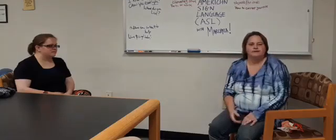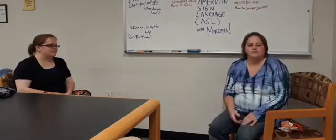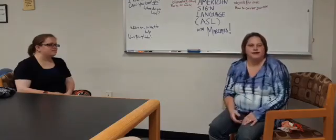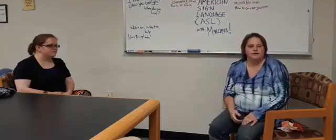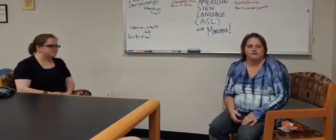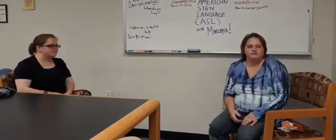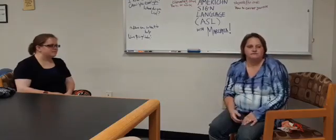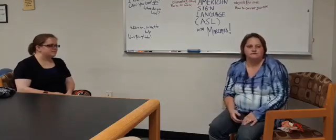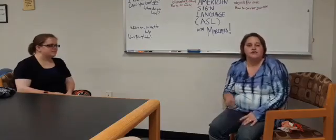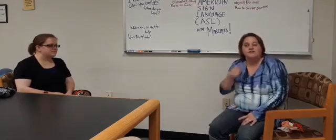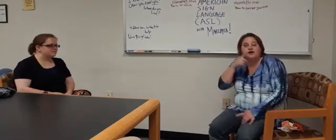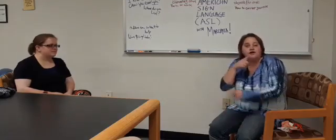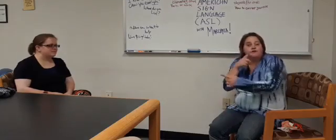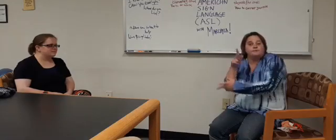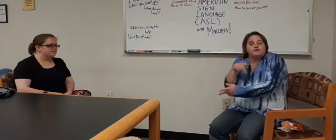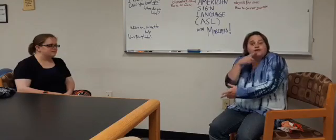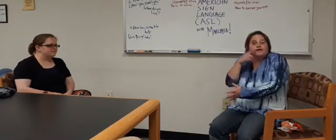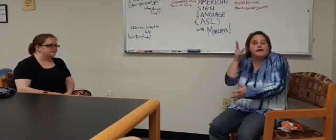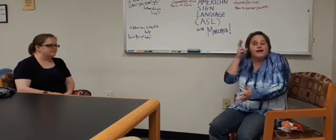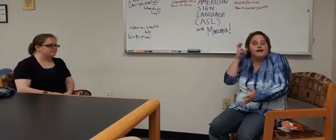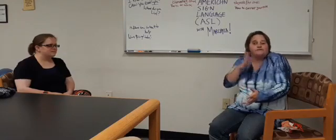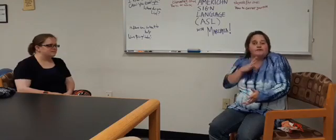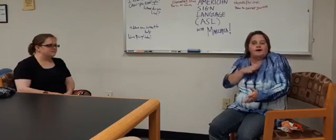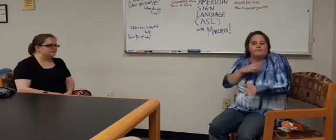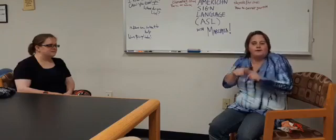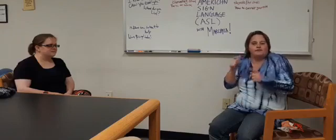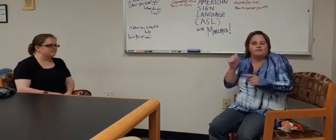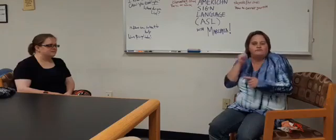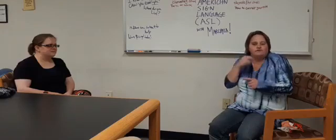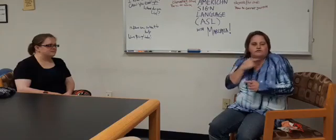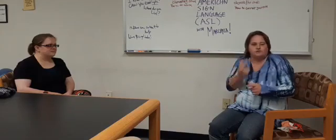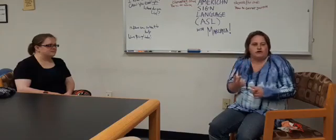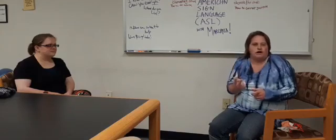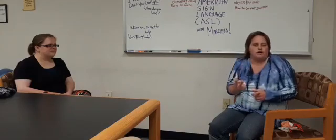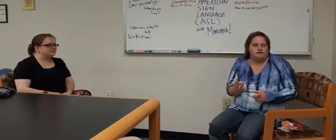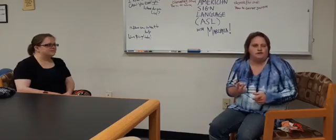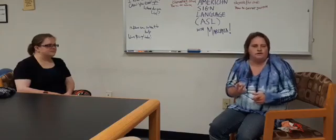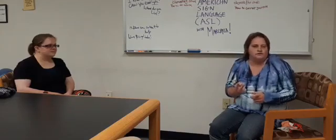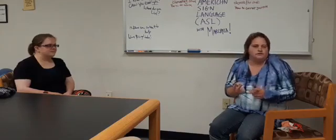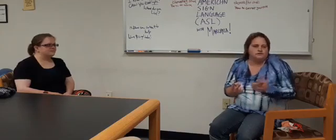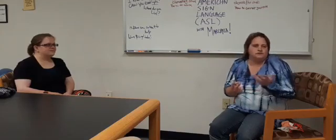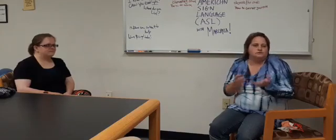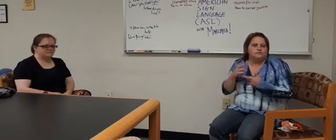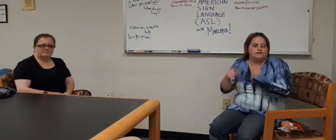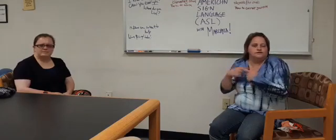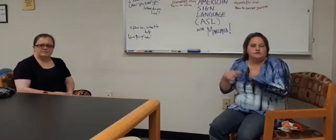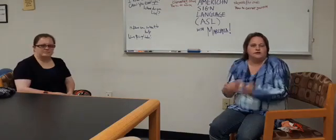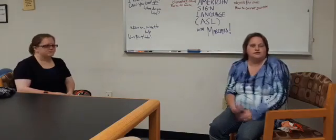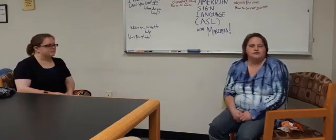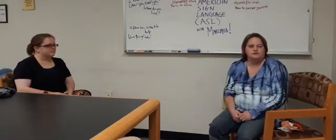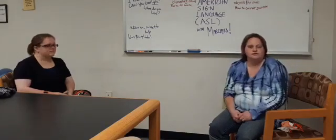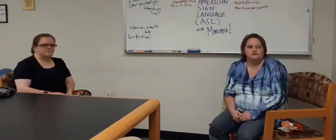cannot. They put the hearing to hear fine, but they refuse to call. Okay. So they use sign. But